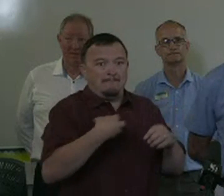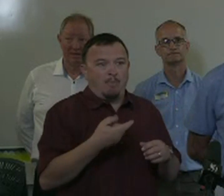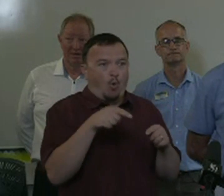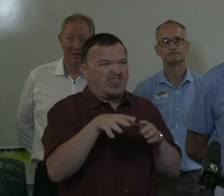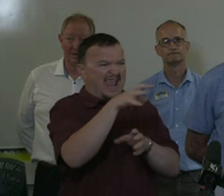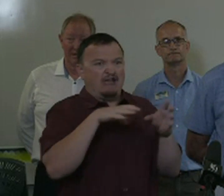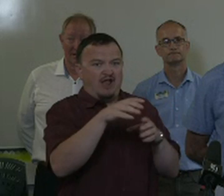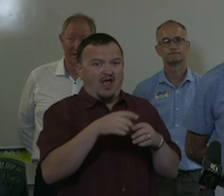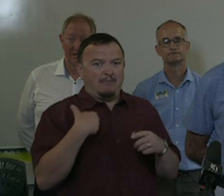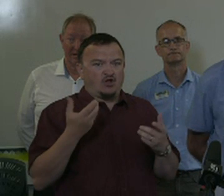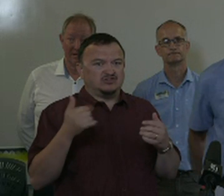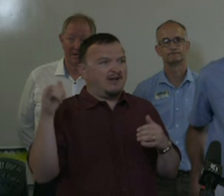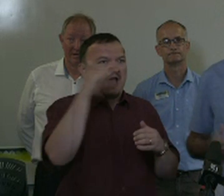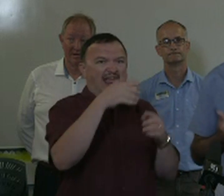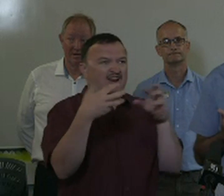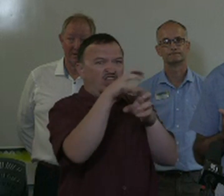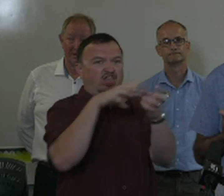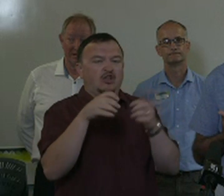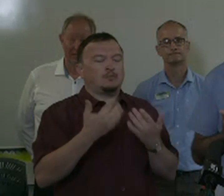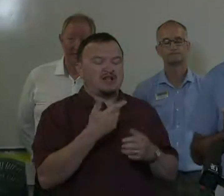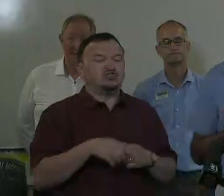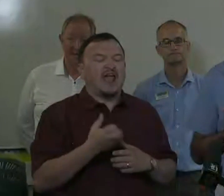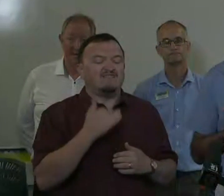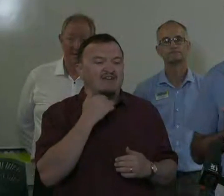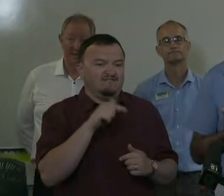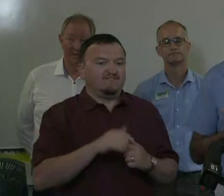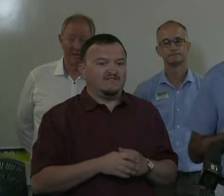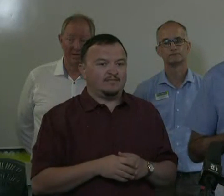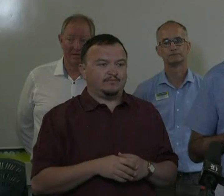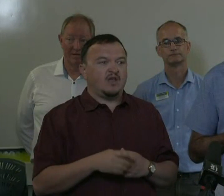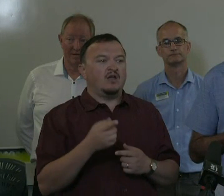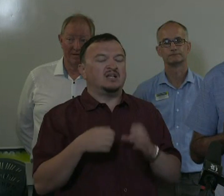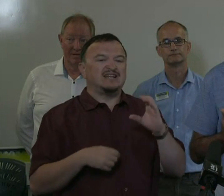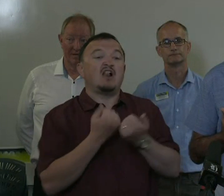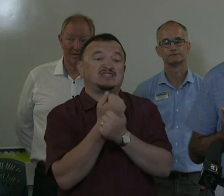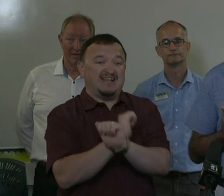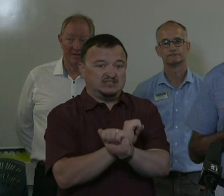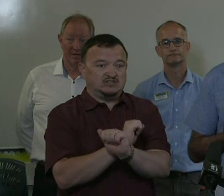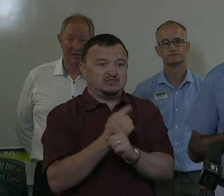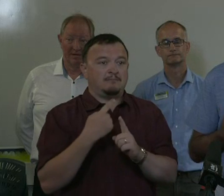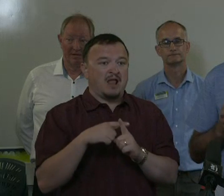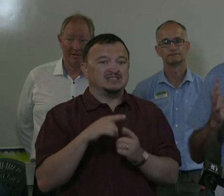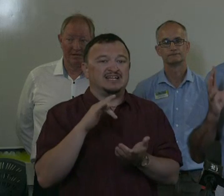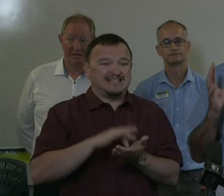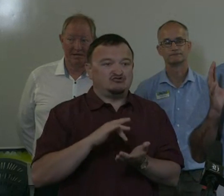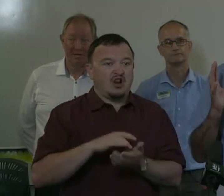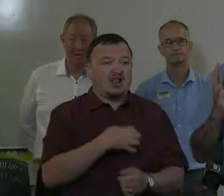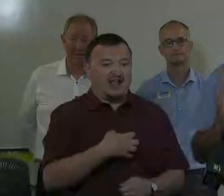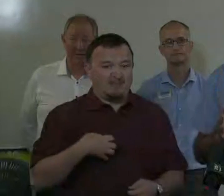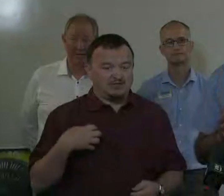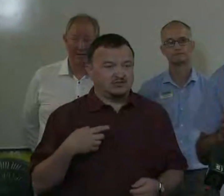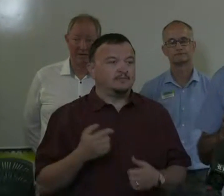aircraft in the air, so it's really well serviced. Civil Defence and central government have